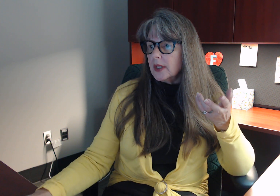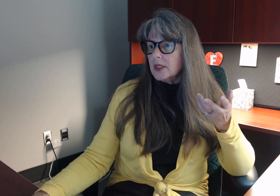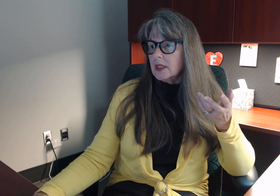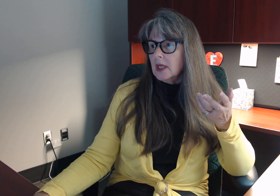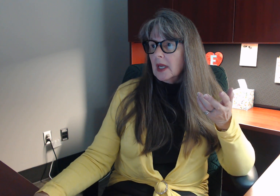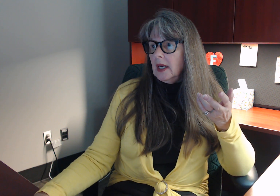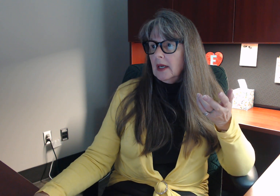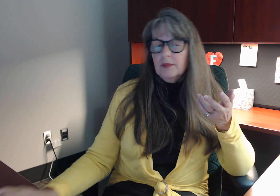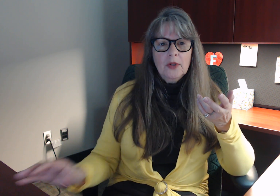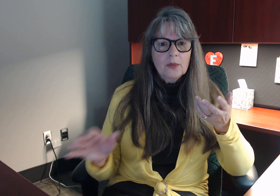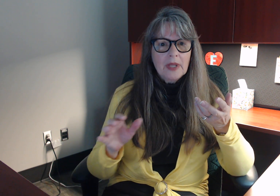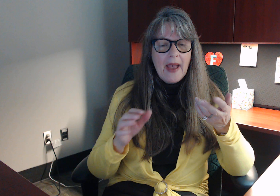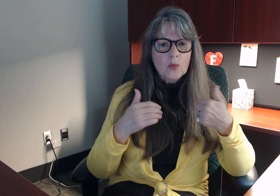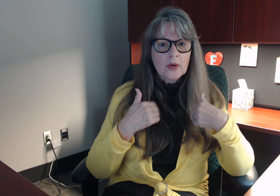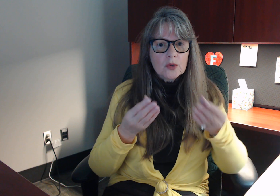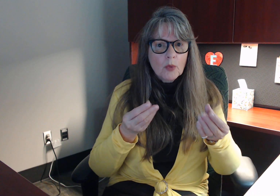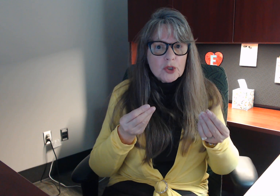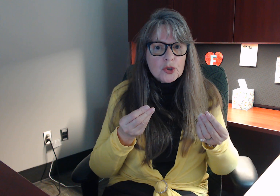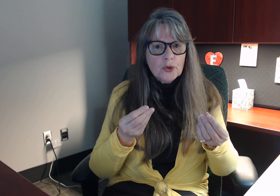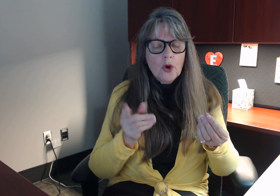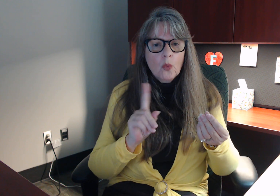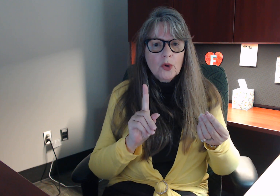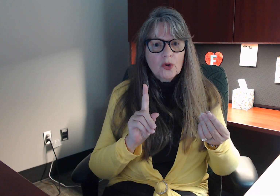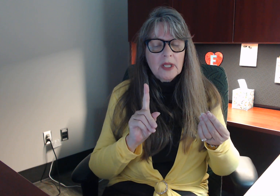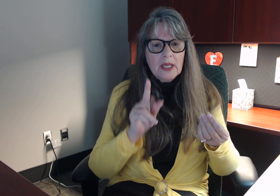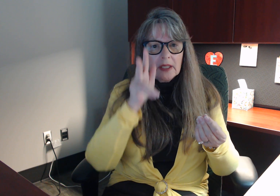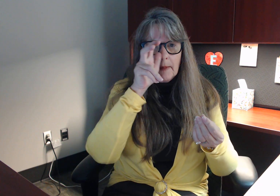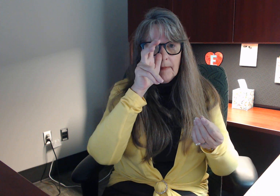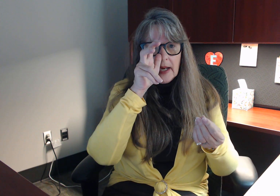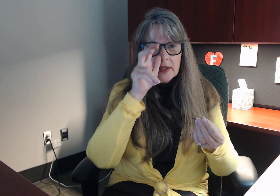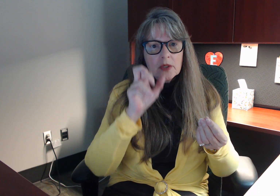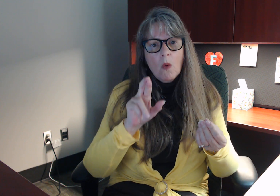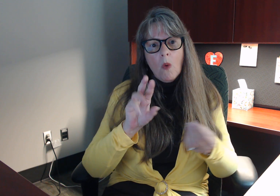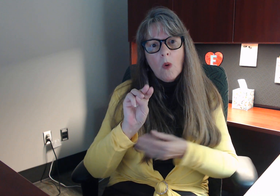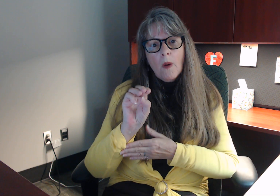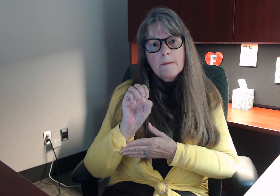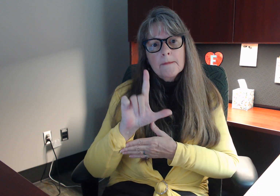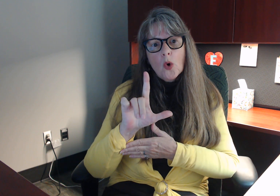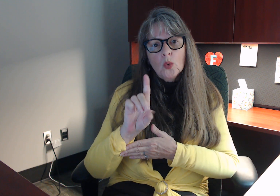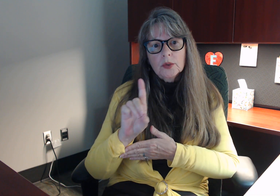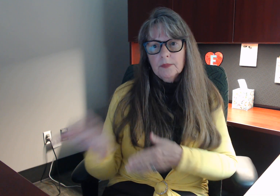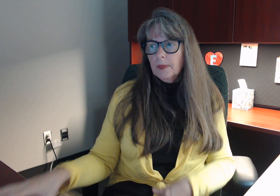to have where there's moisture, where you're going to get like bugs or mold.